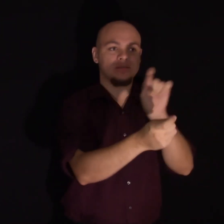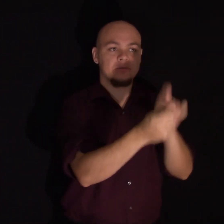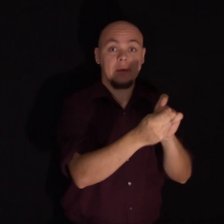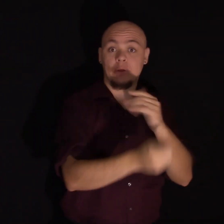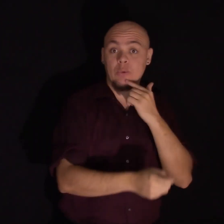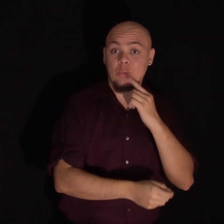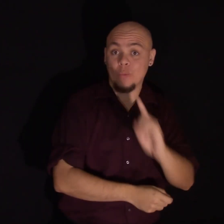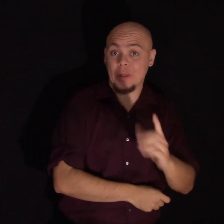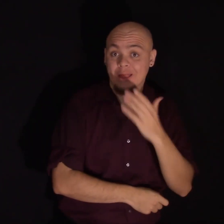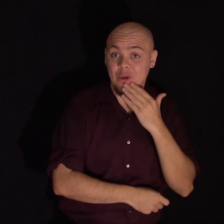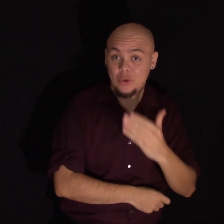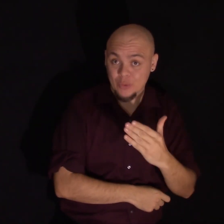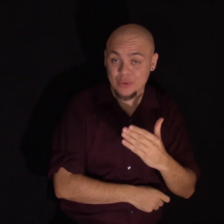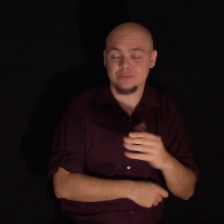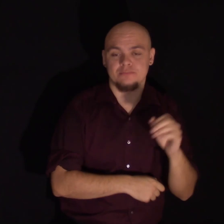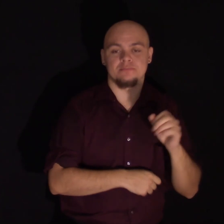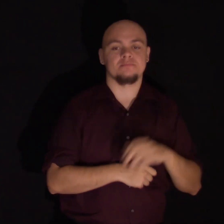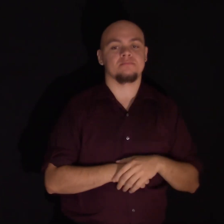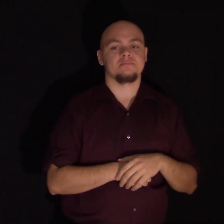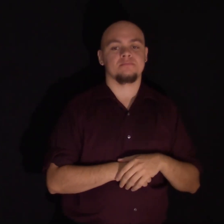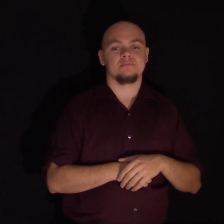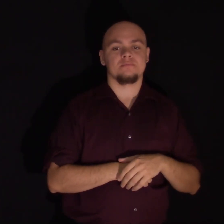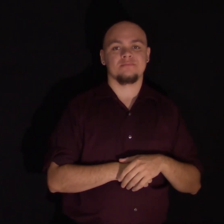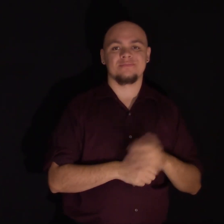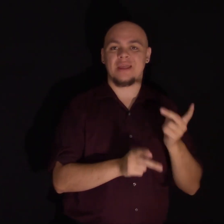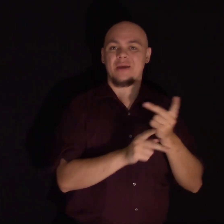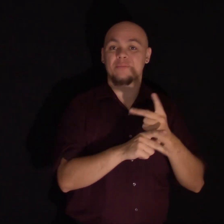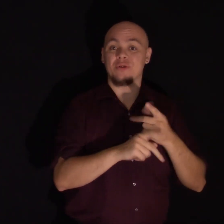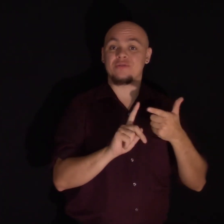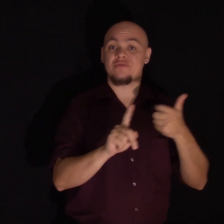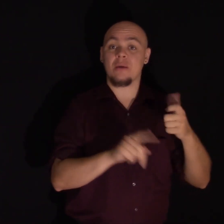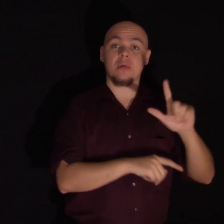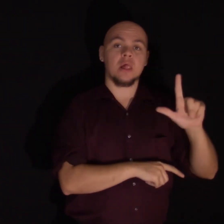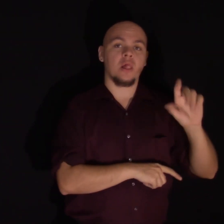good, and also produced by Louis C.K.